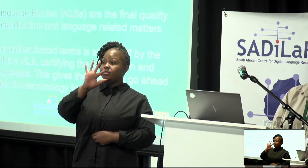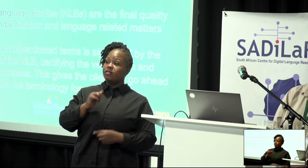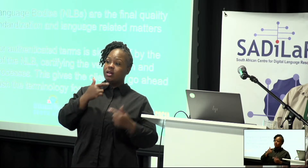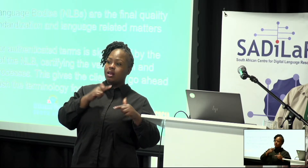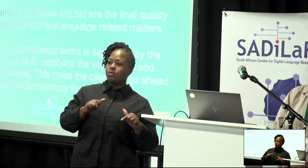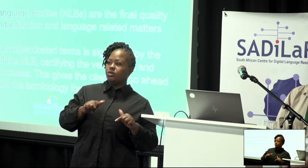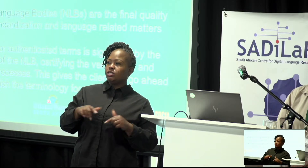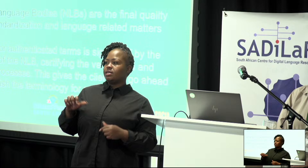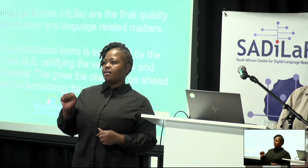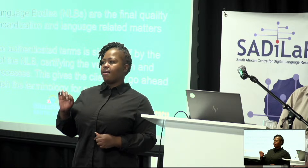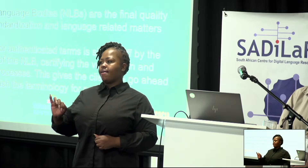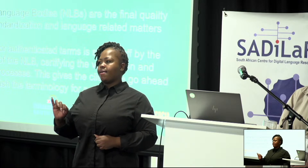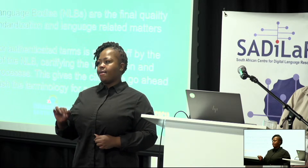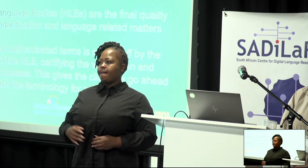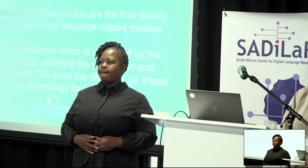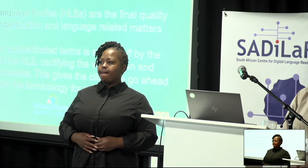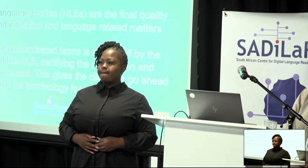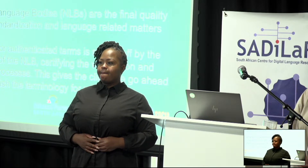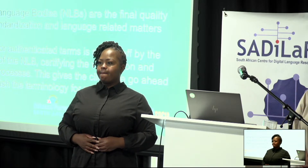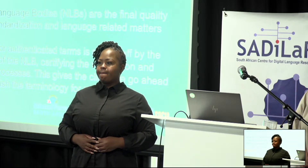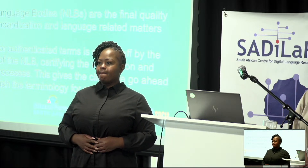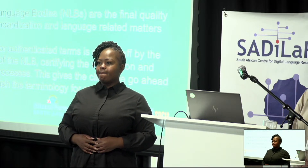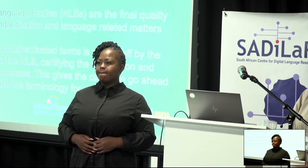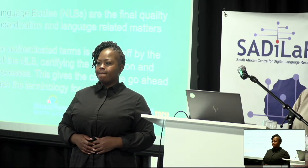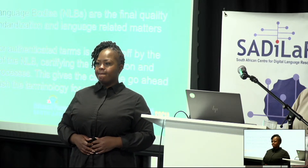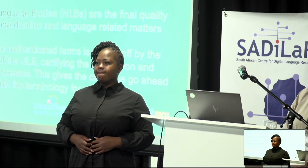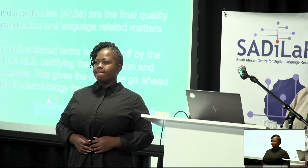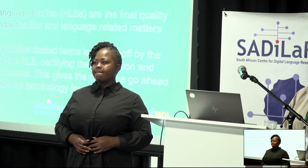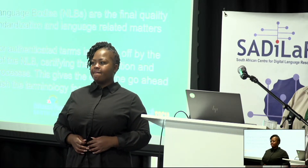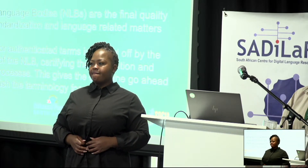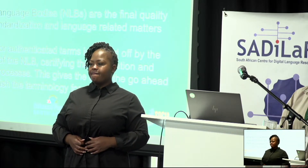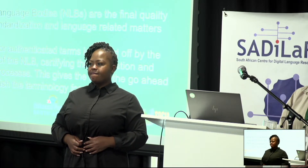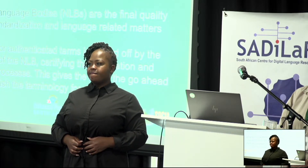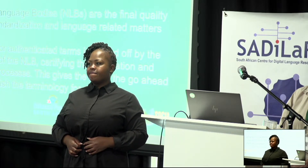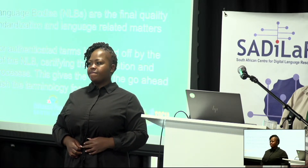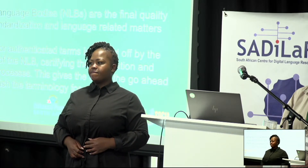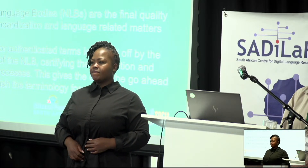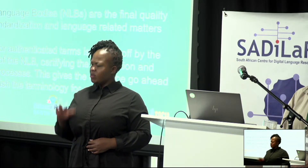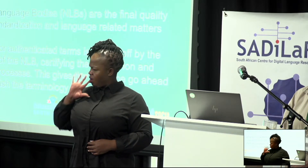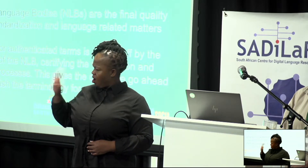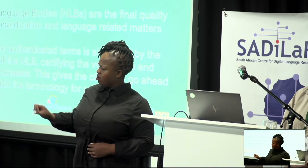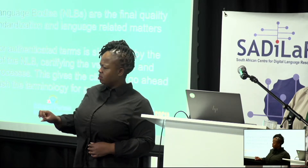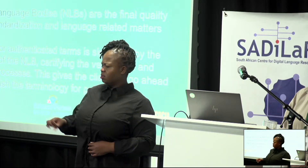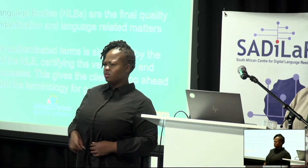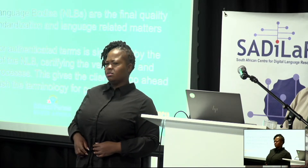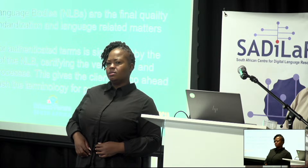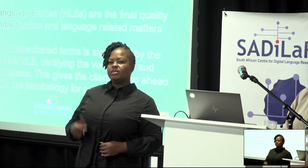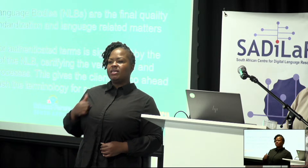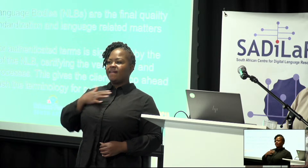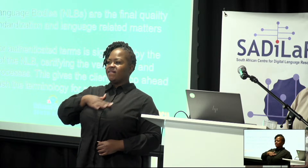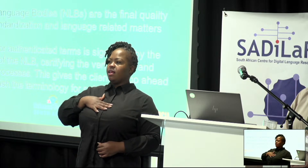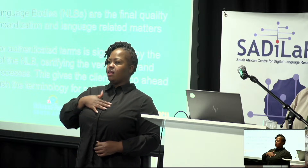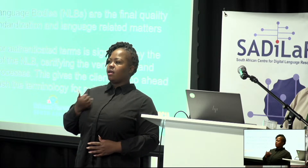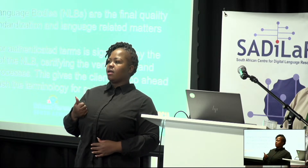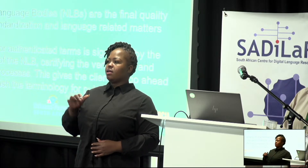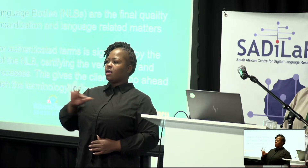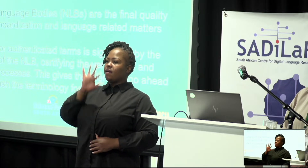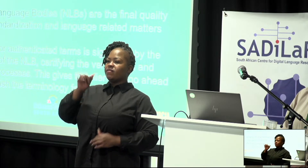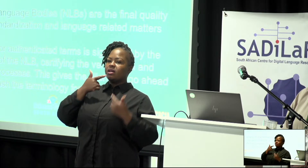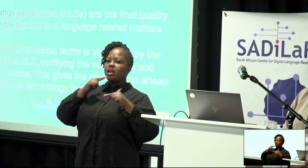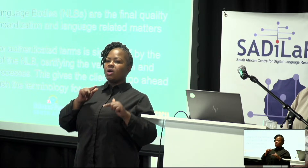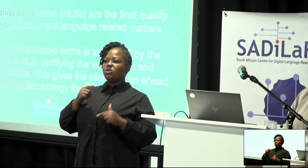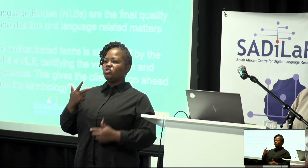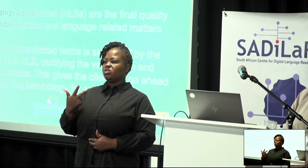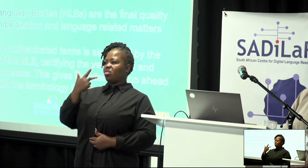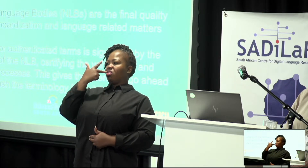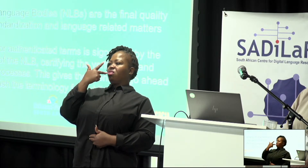and AI. But yeah, as we I feel like we're getting left behind as African languages. We